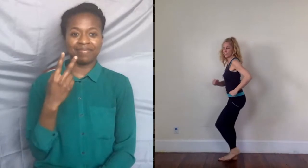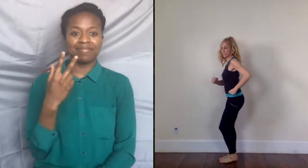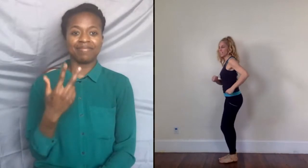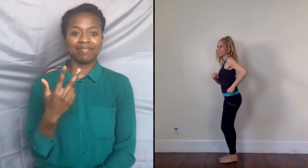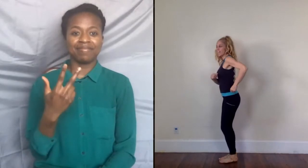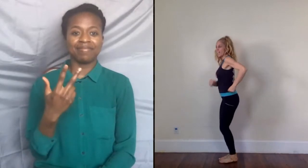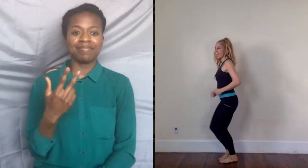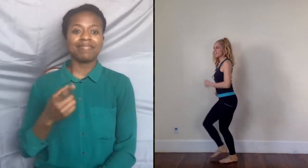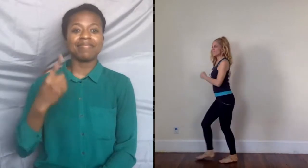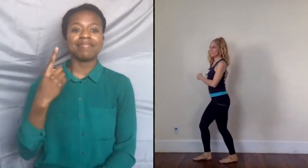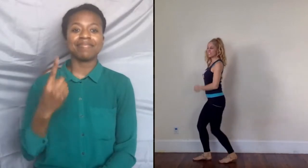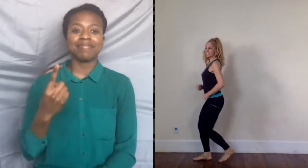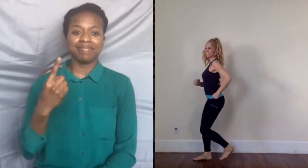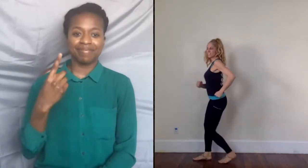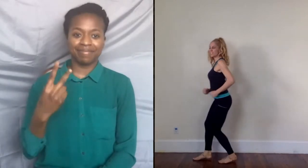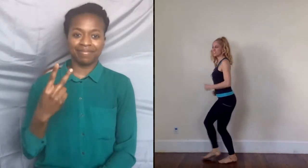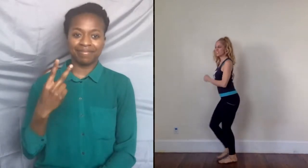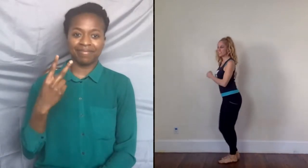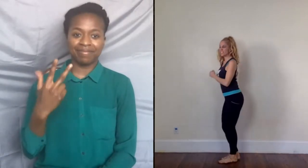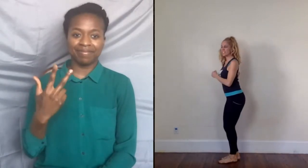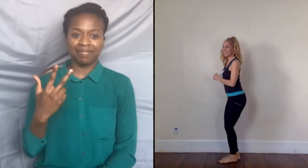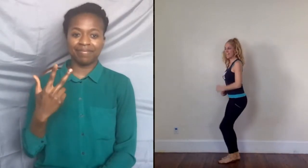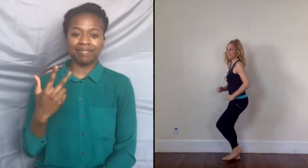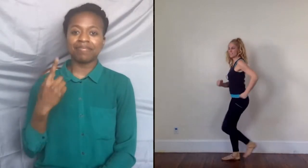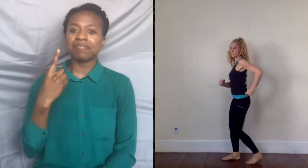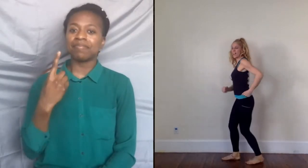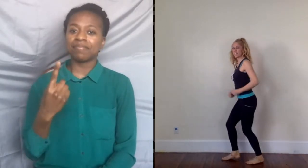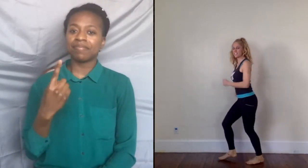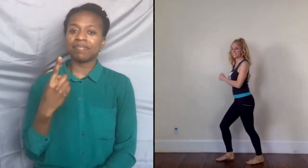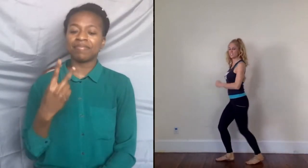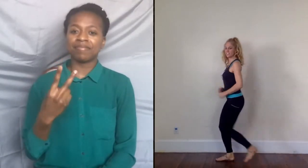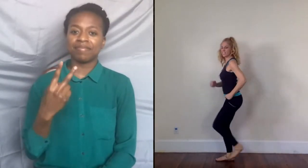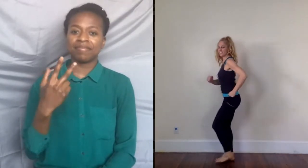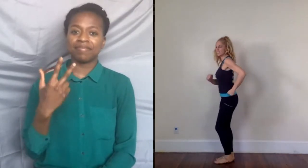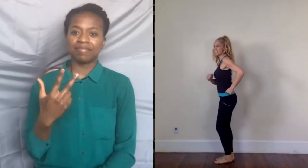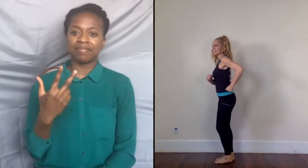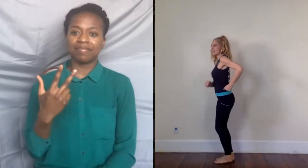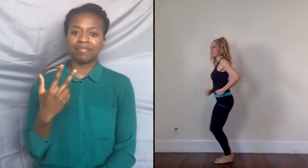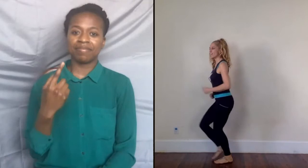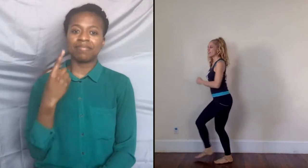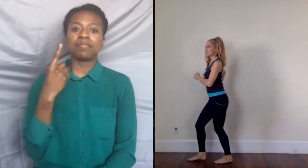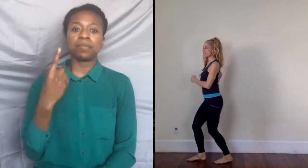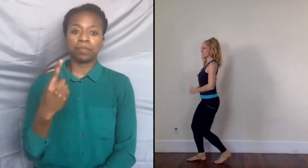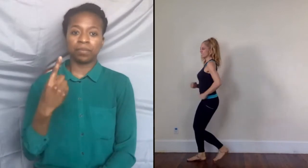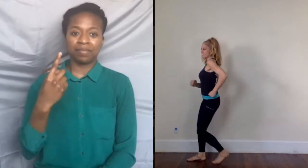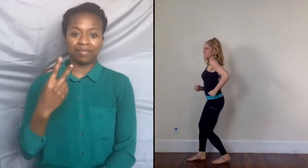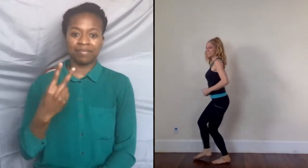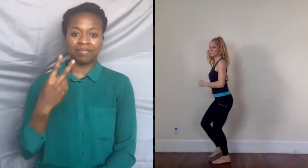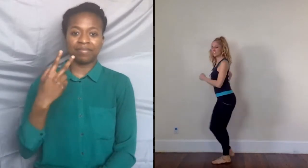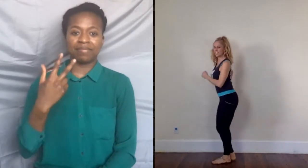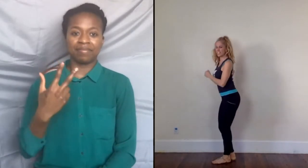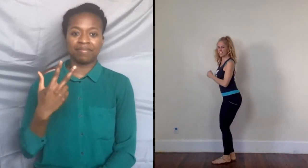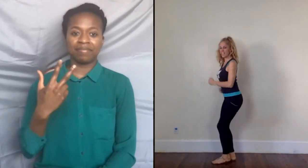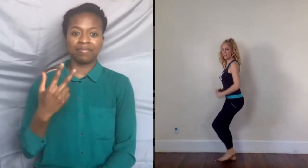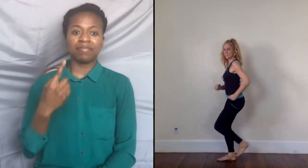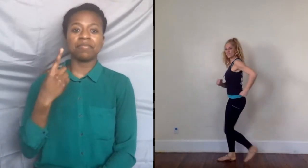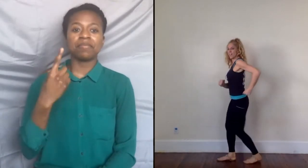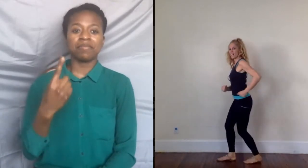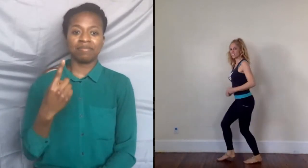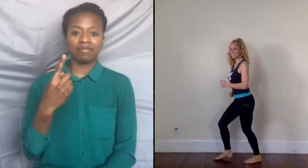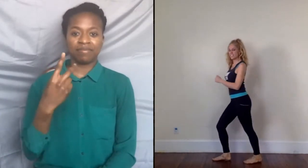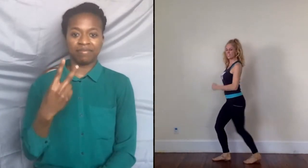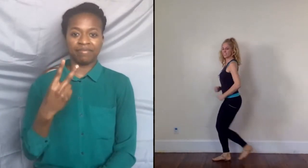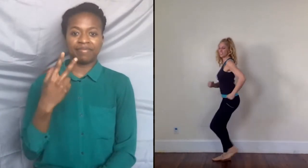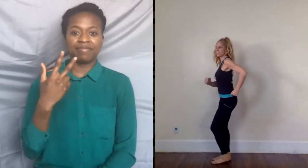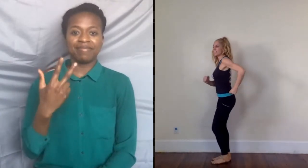3. 1, 2, 3, and back, 2, 3, and 1, 2, 3, and